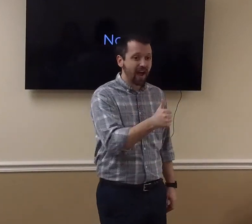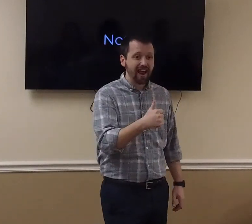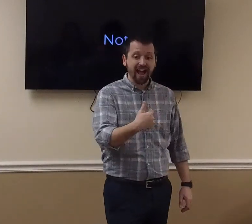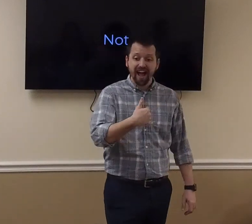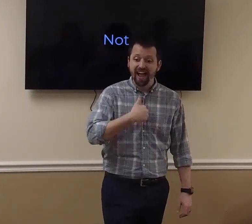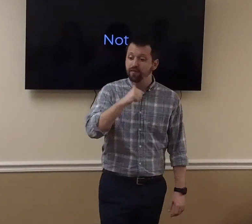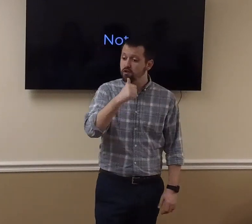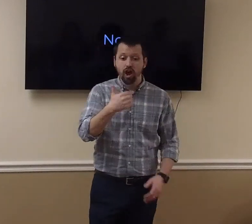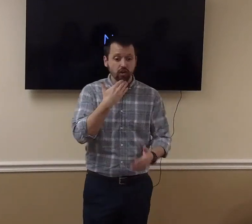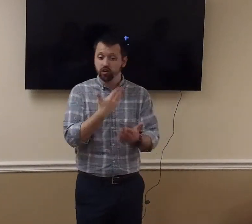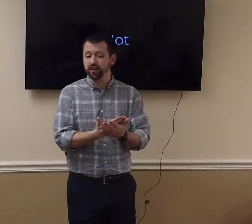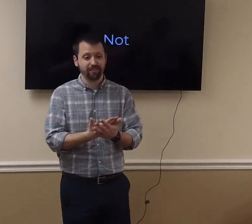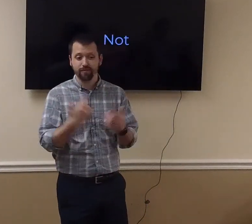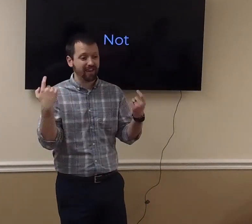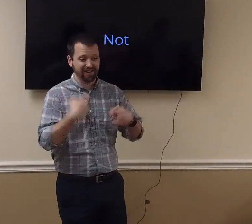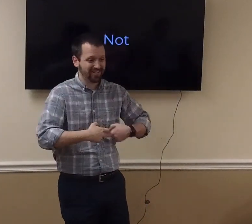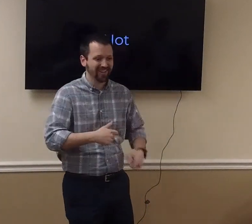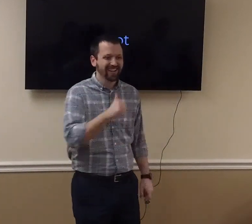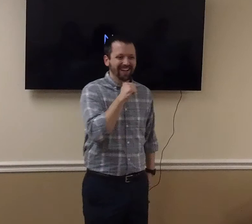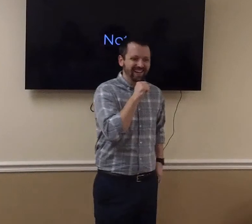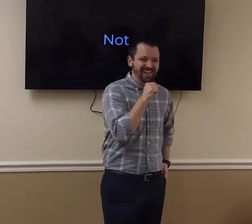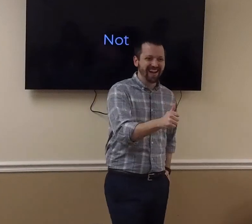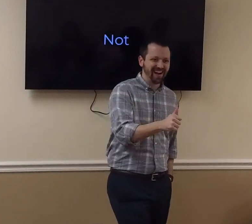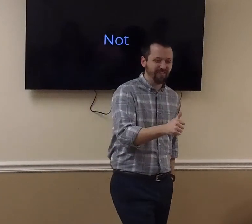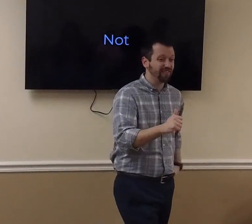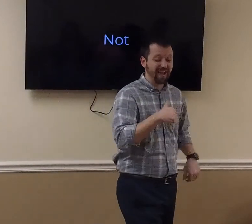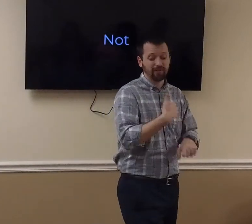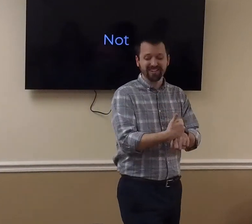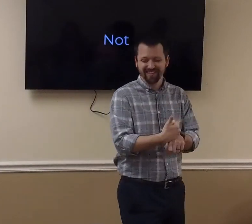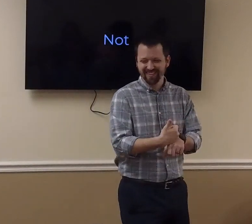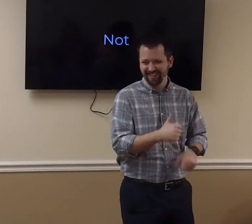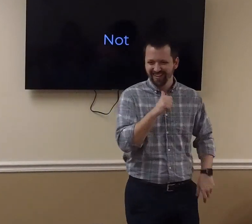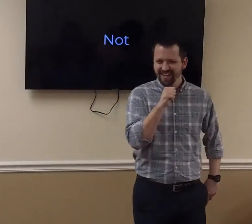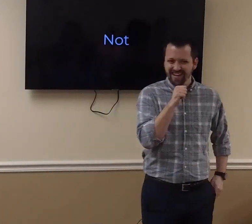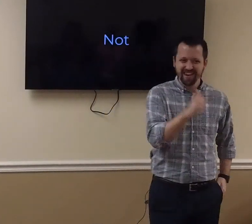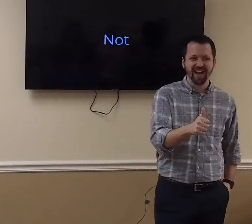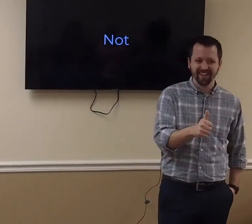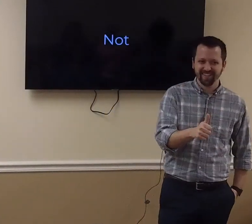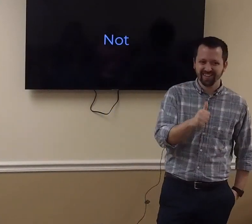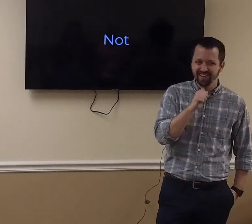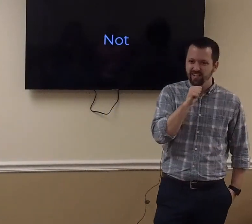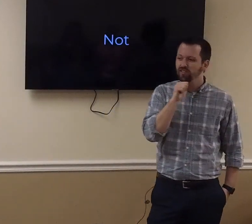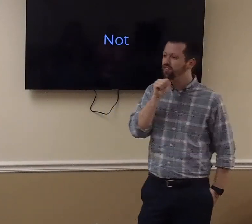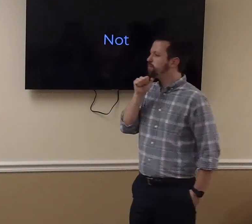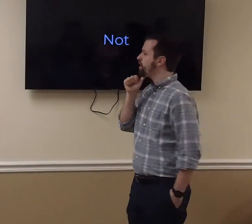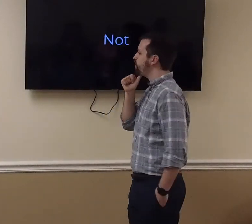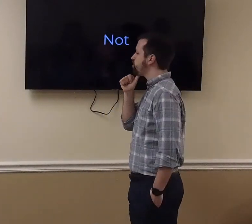Not. I am not good at Spanish. Not. We've established this. Not. So it's gonna be right under your